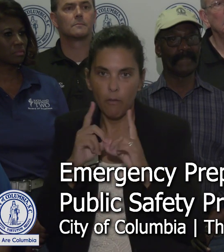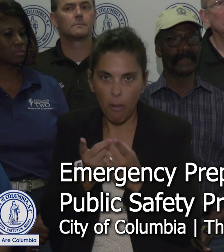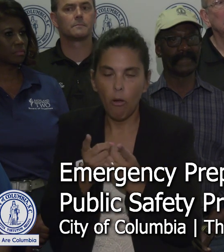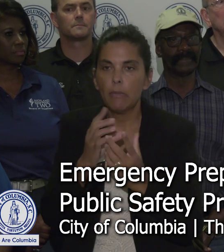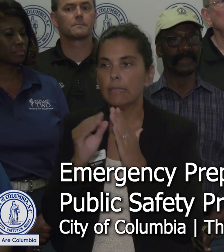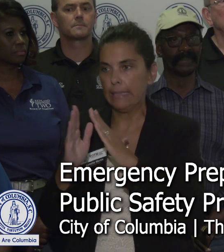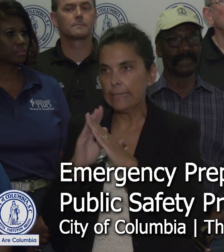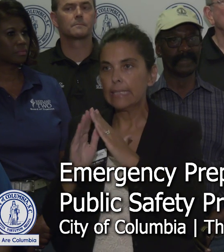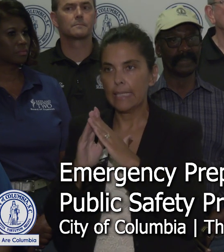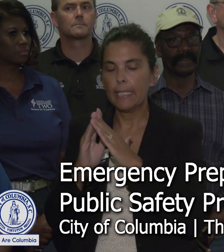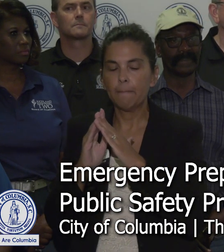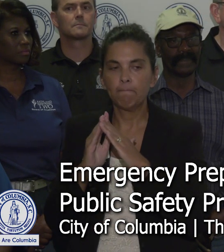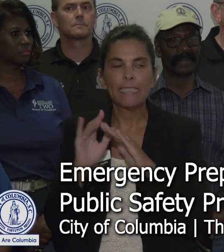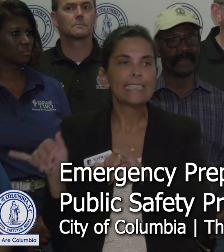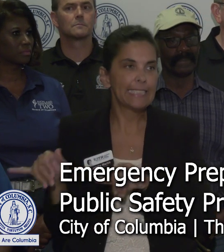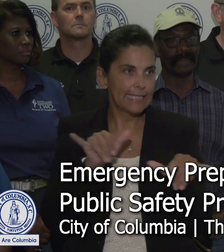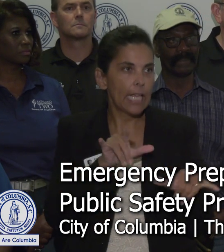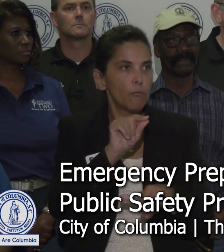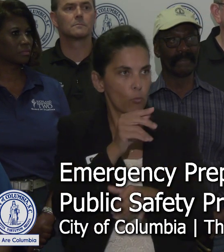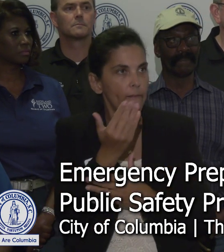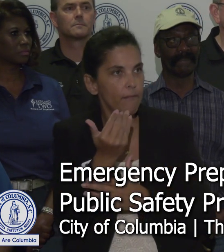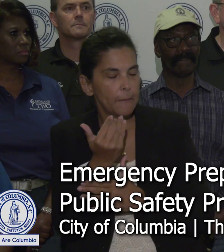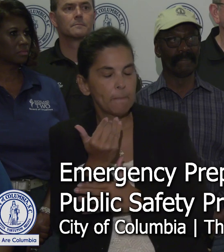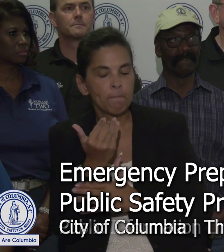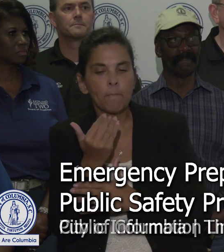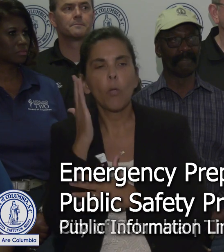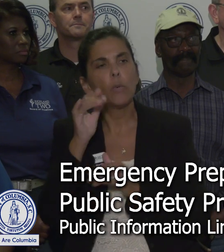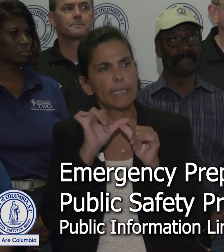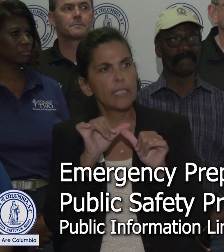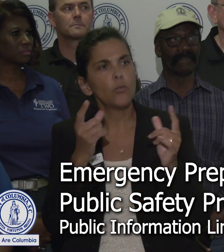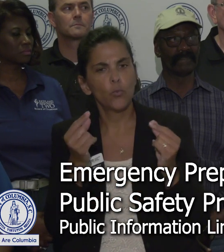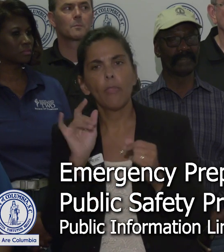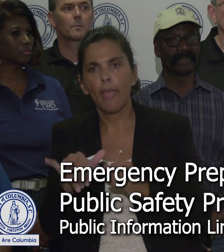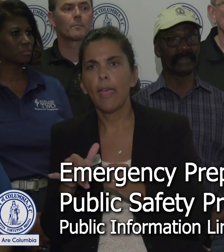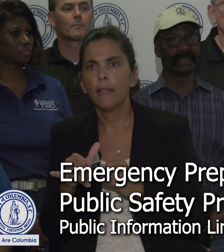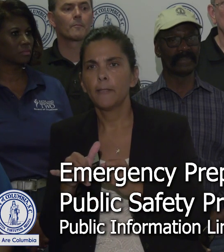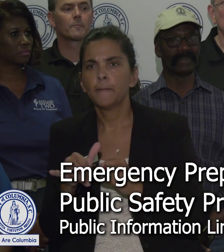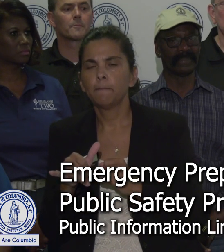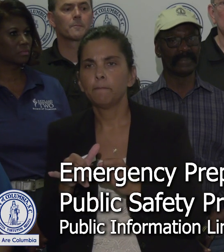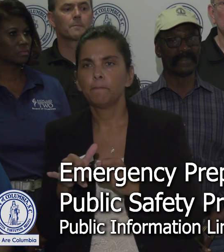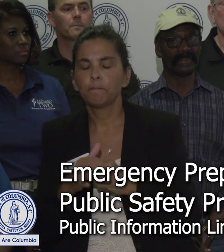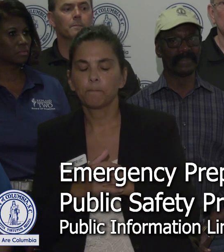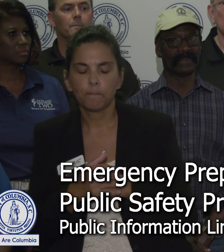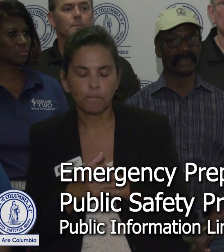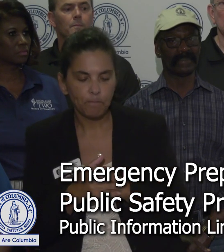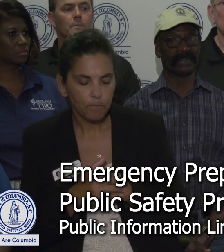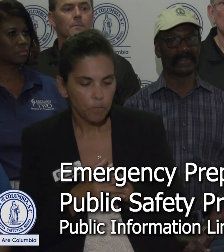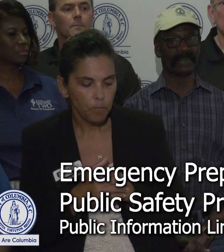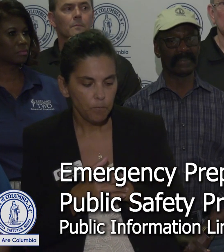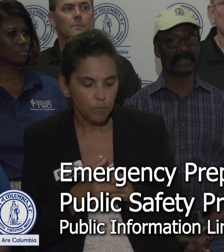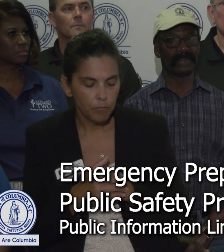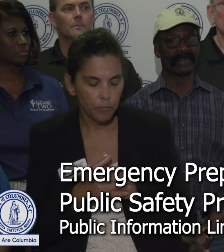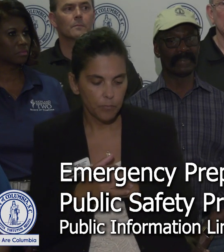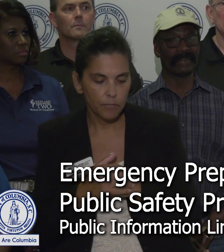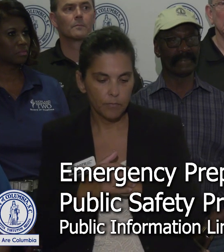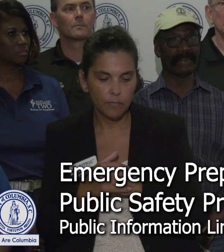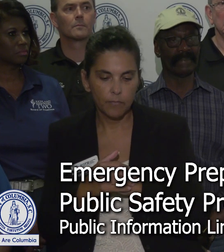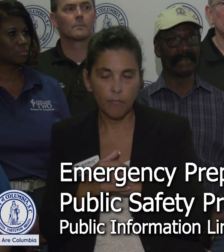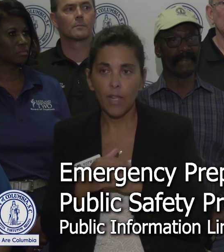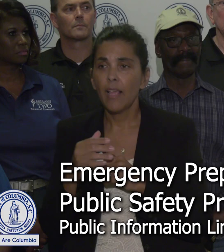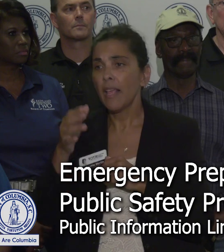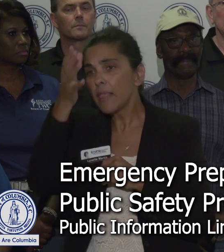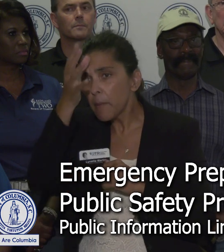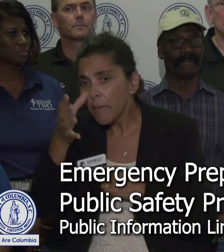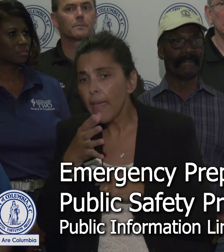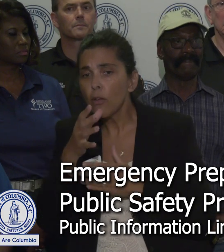city, as we did in 15, and we will continue to do at this point as well. And I would like to say certainly to our